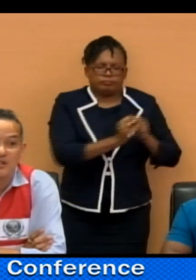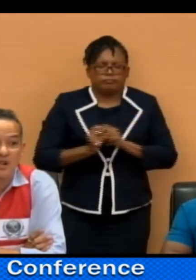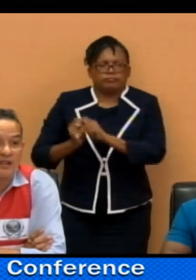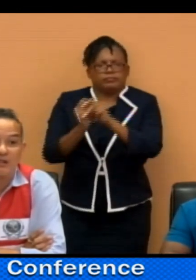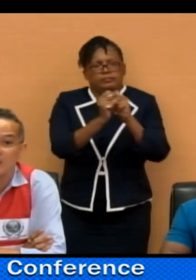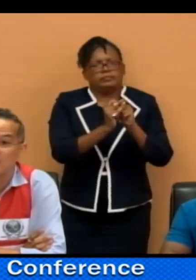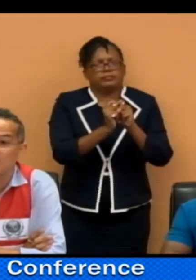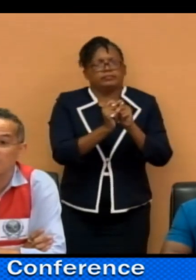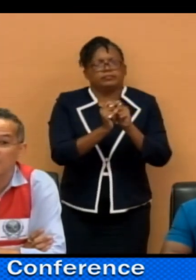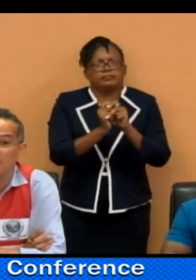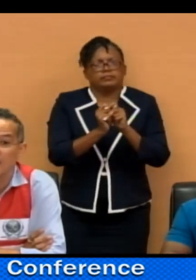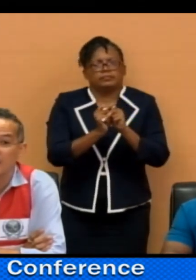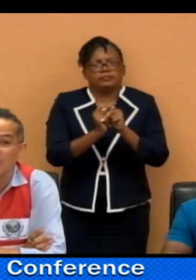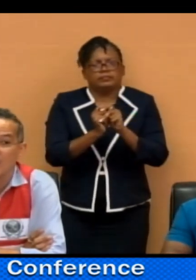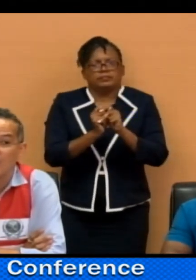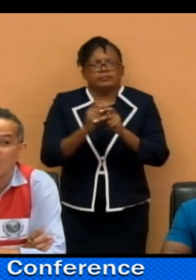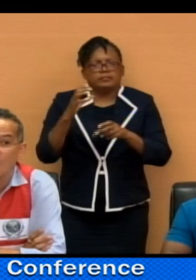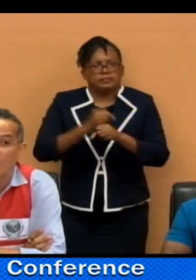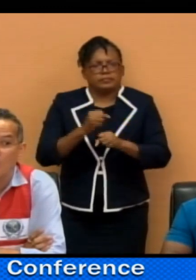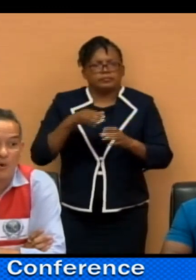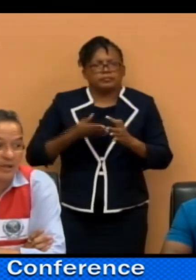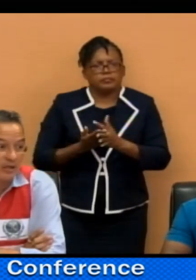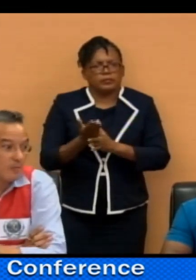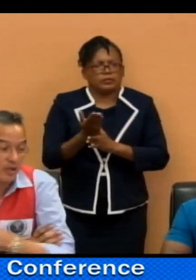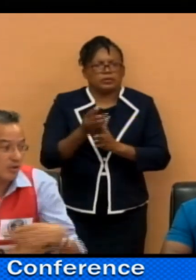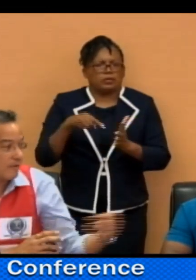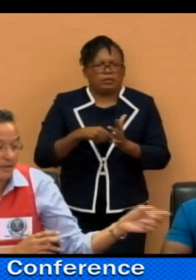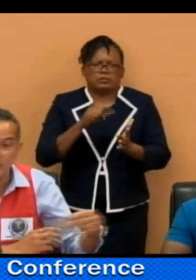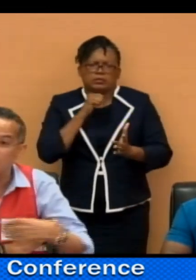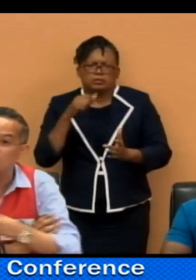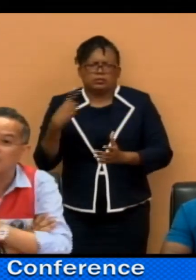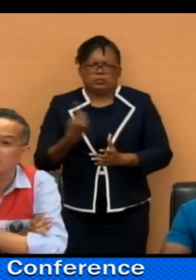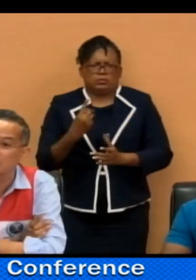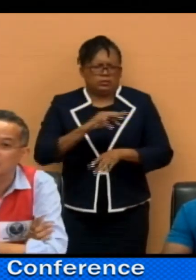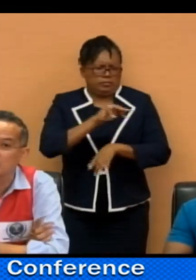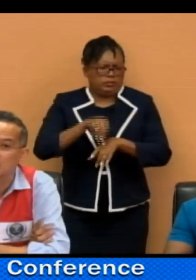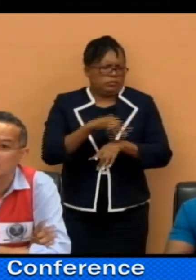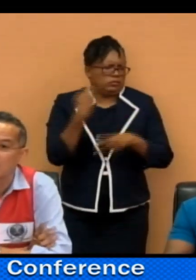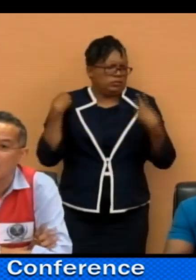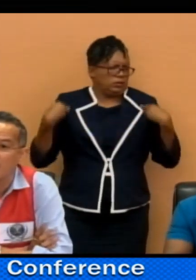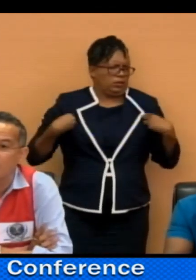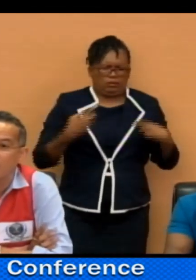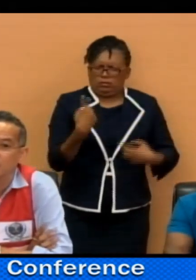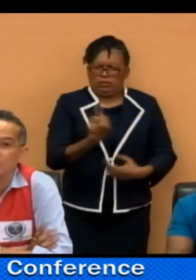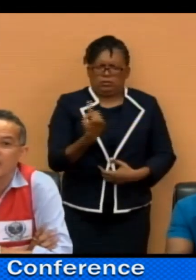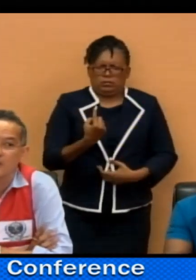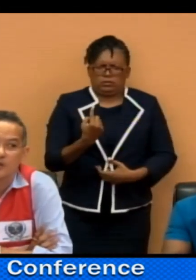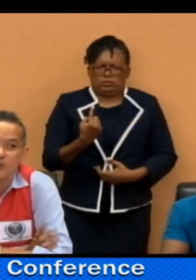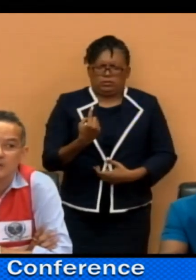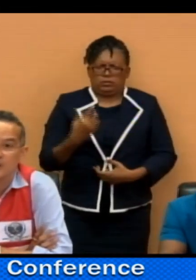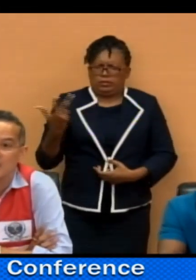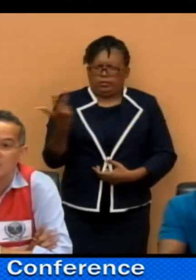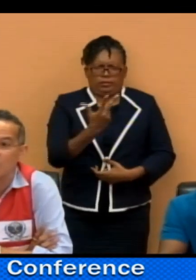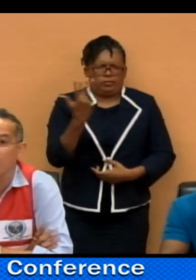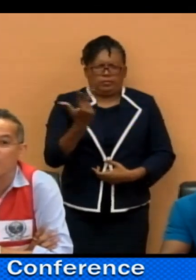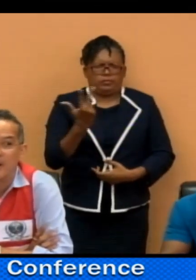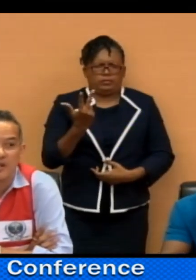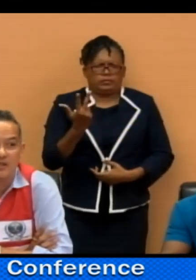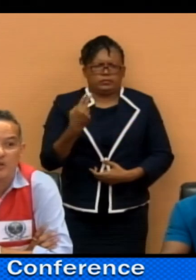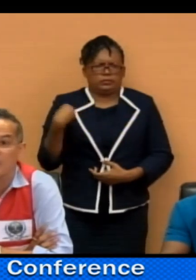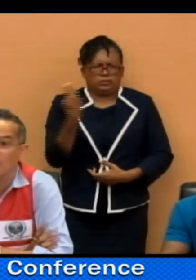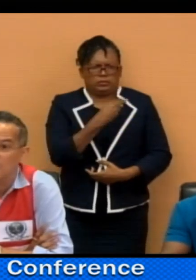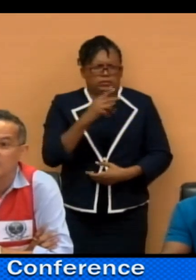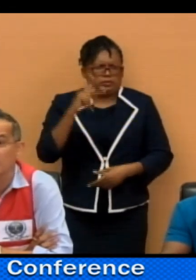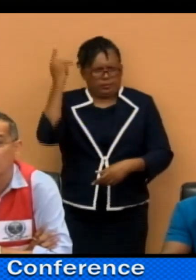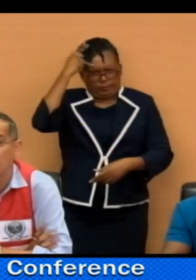through, this is not something that only the Ministry of Health and the three of us are the ones to get us through as a nation, or the Prime